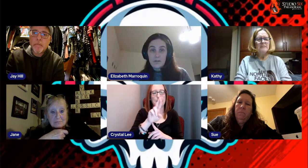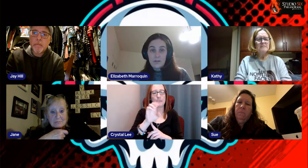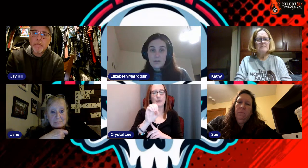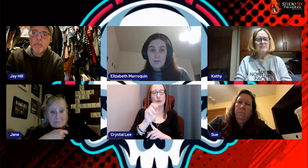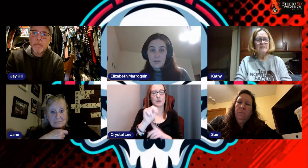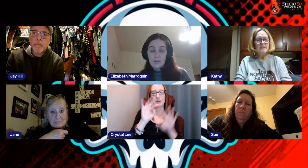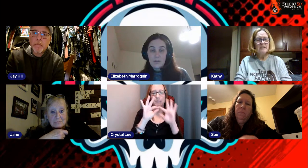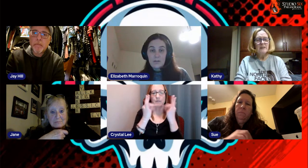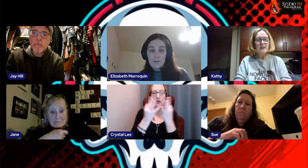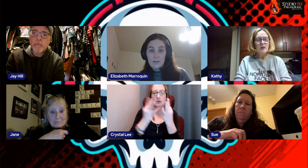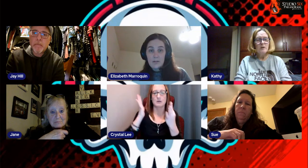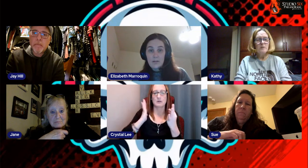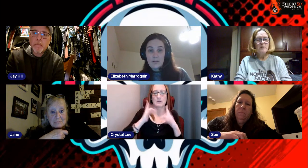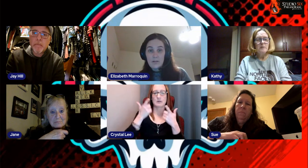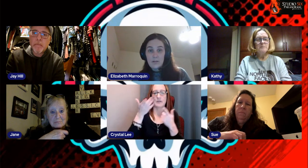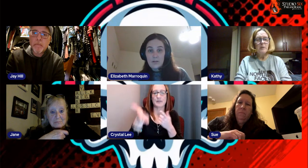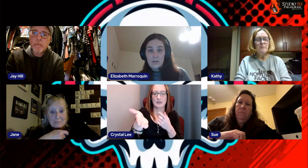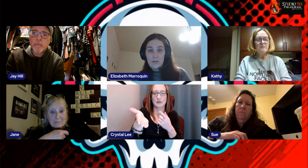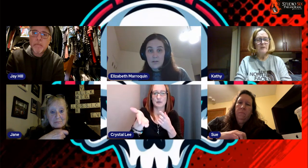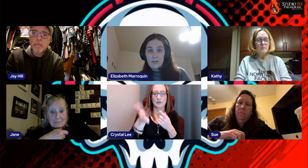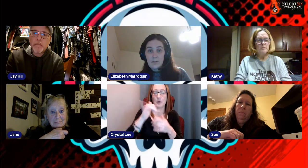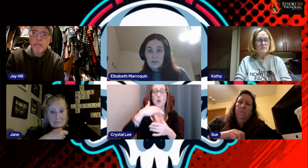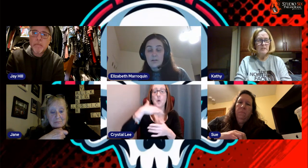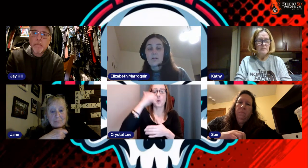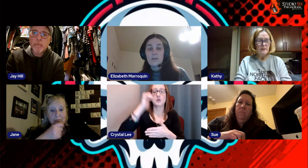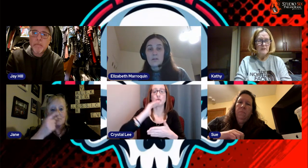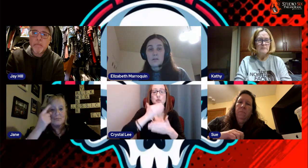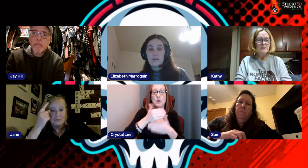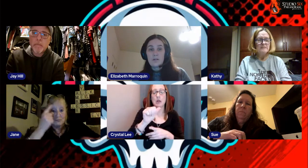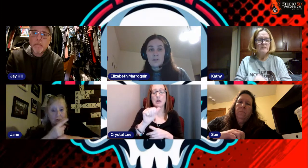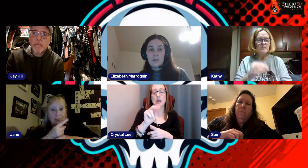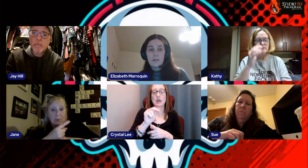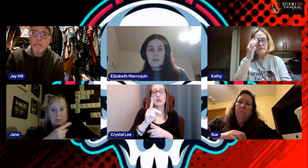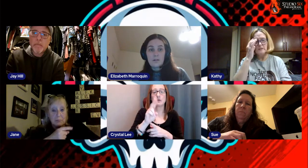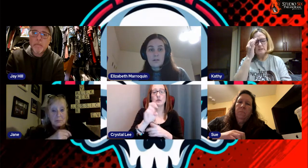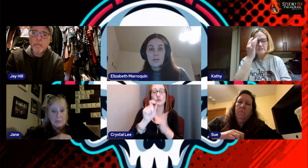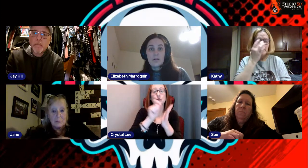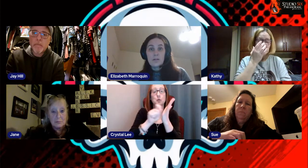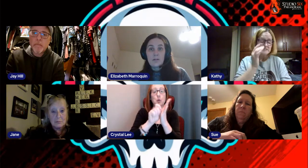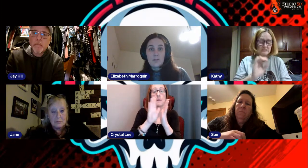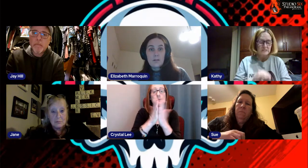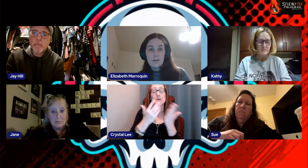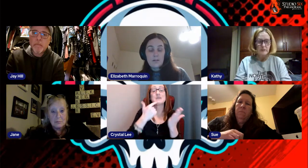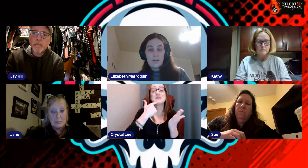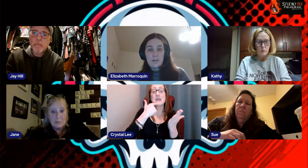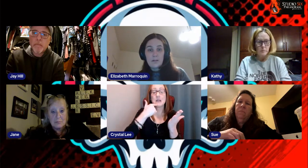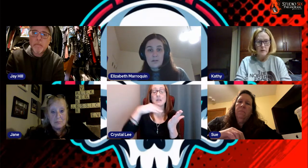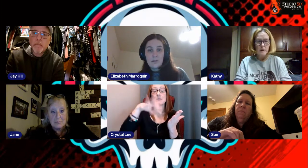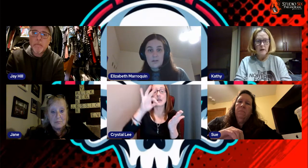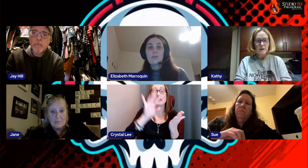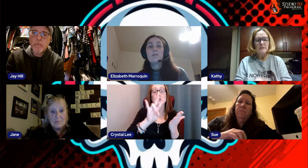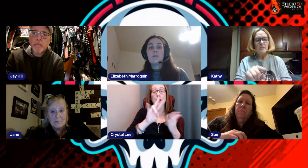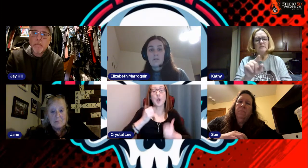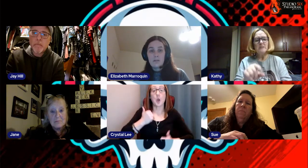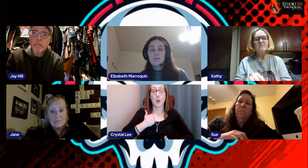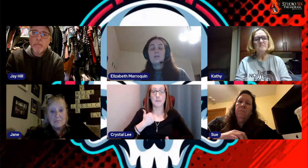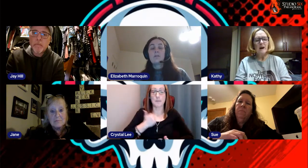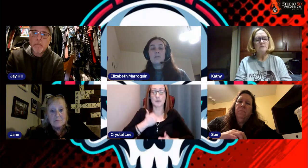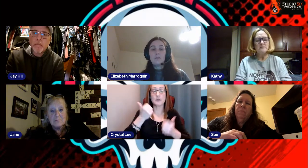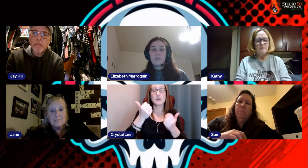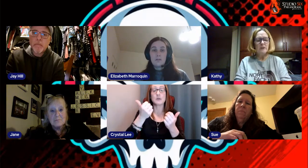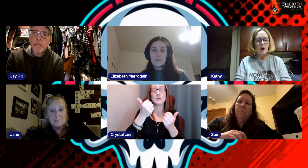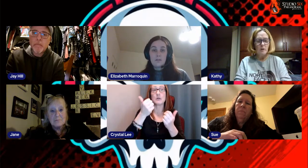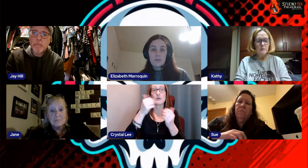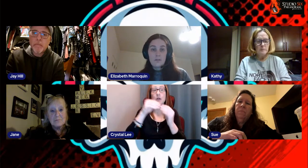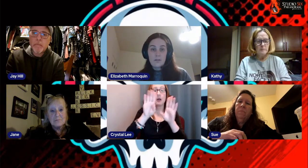That is the something family to live there. It's a different group. So they